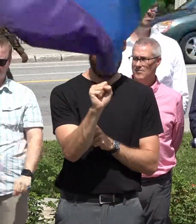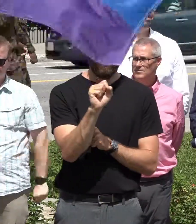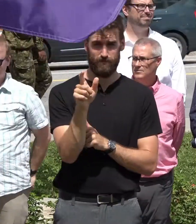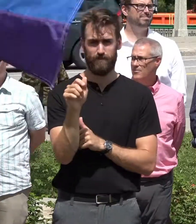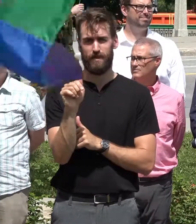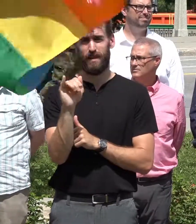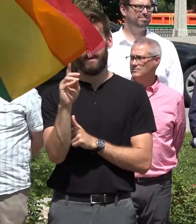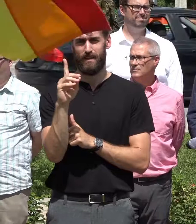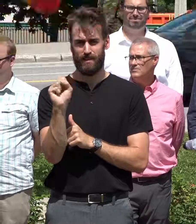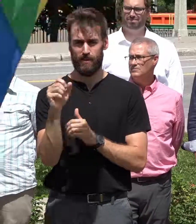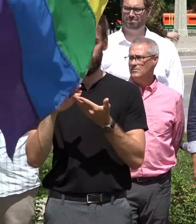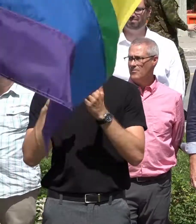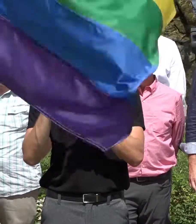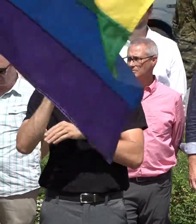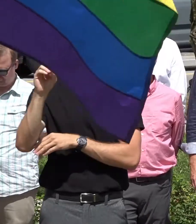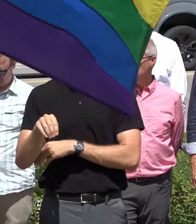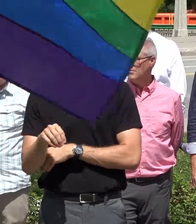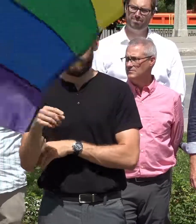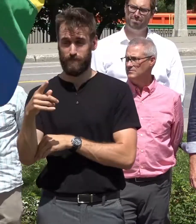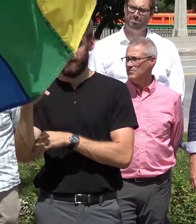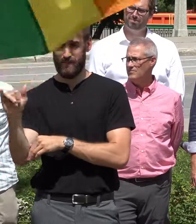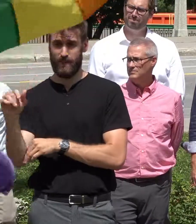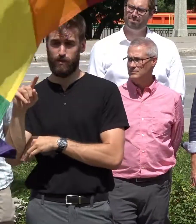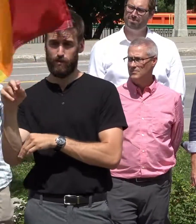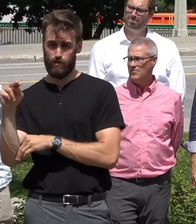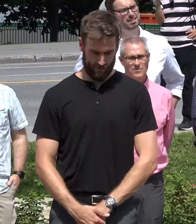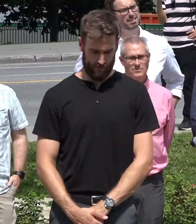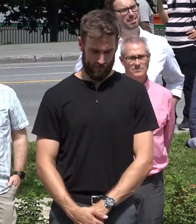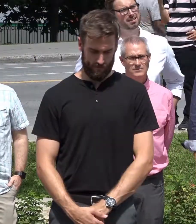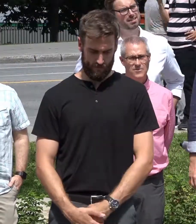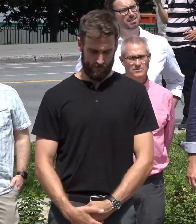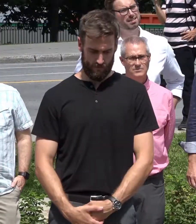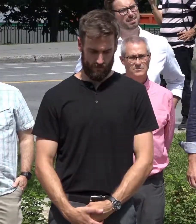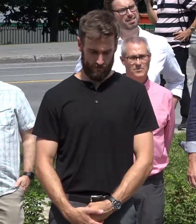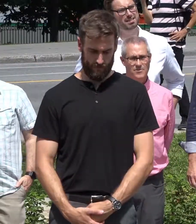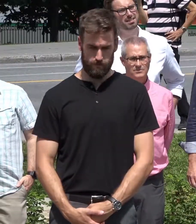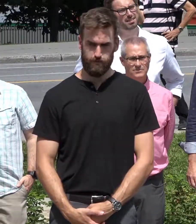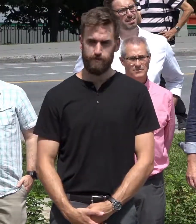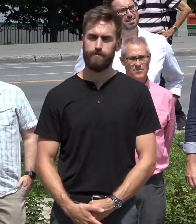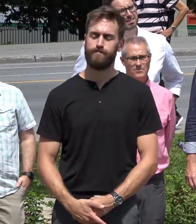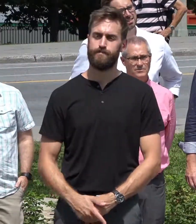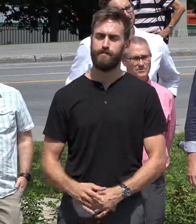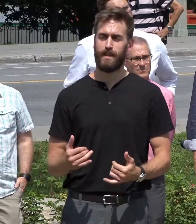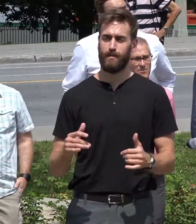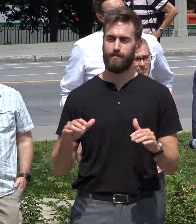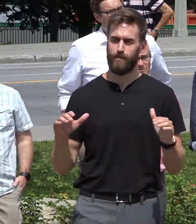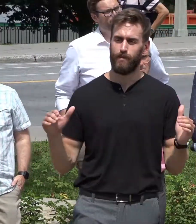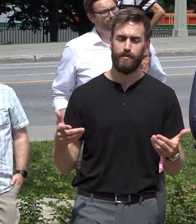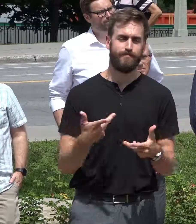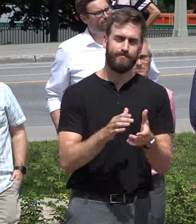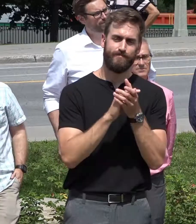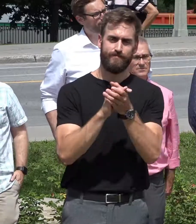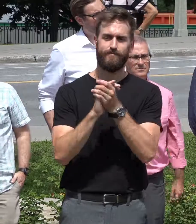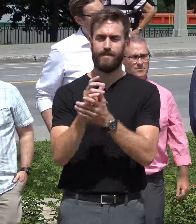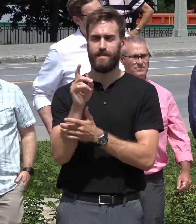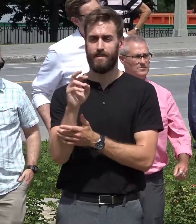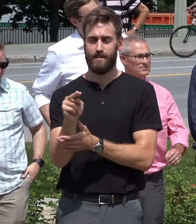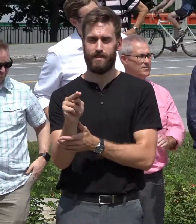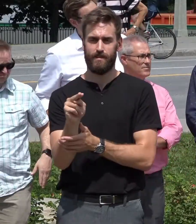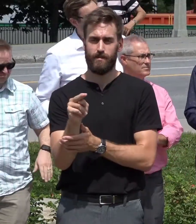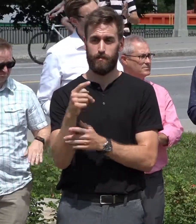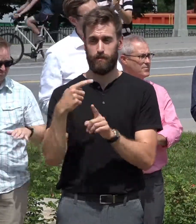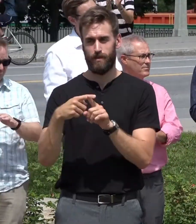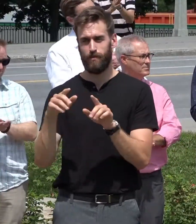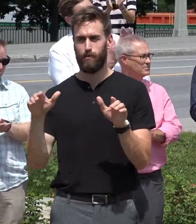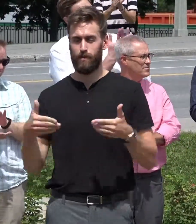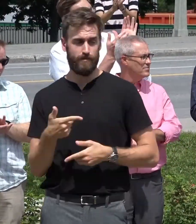Committee of Ottawa, Gay Zone, Kind Space, and Capital Pride. Please welcome me in congratulating Dylan Black and welcome Dylan to say a few